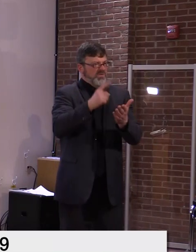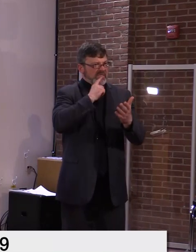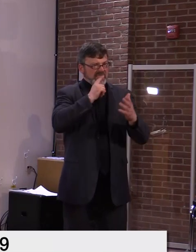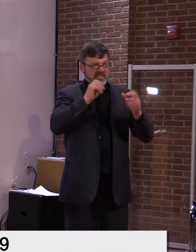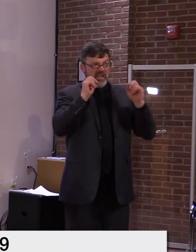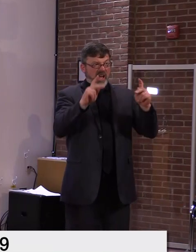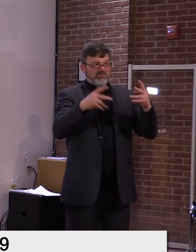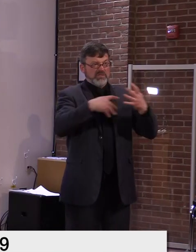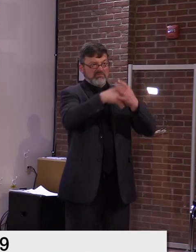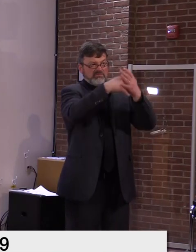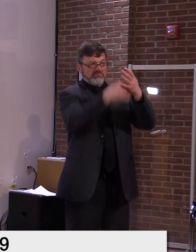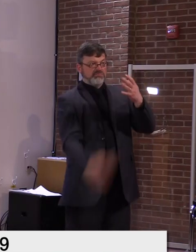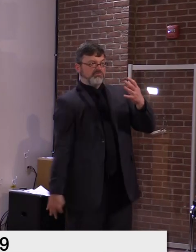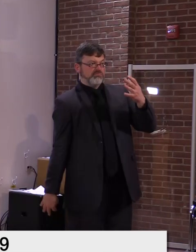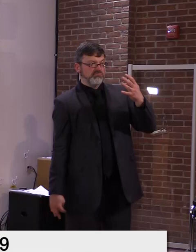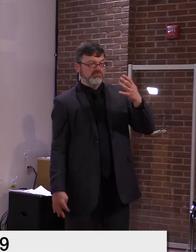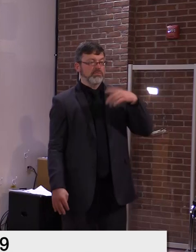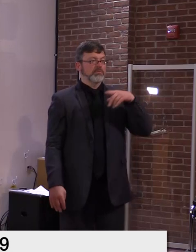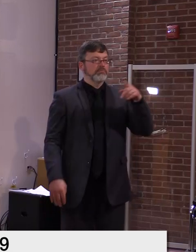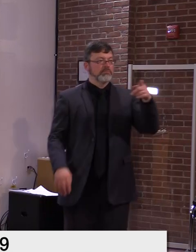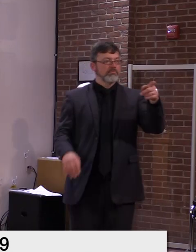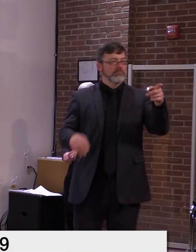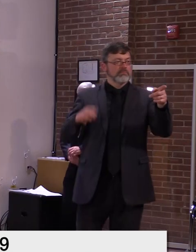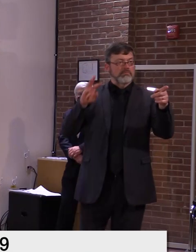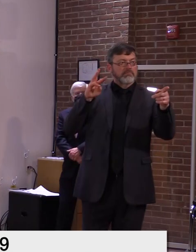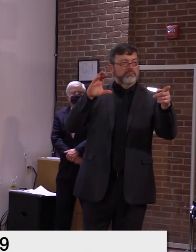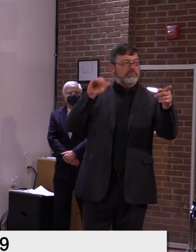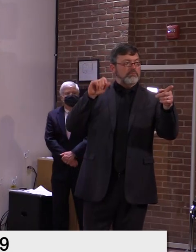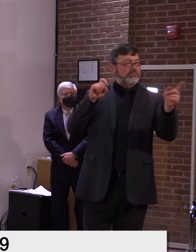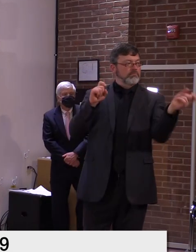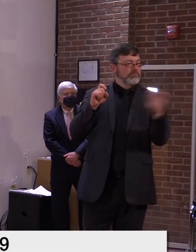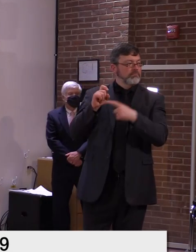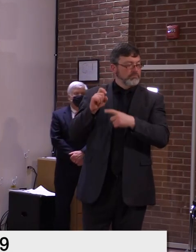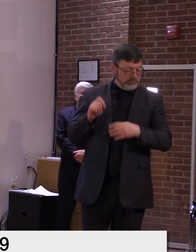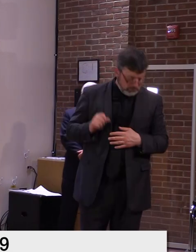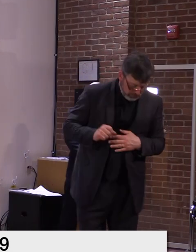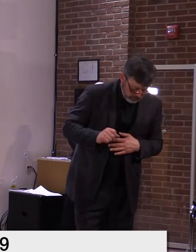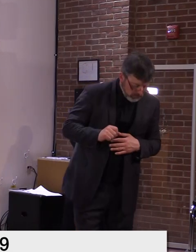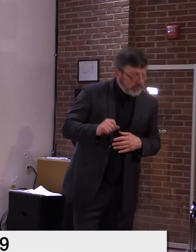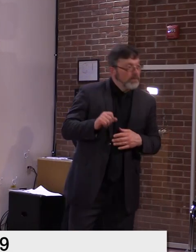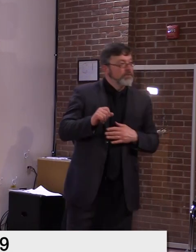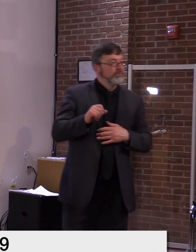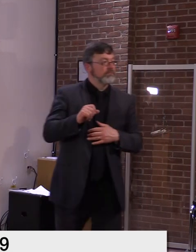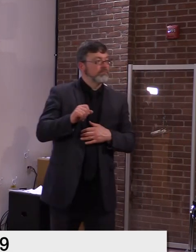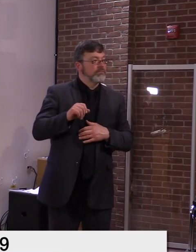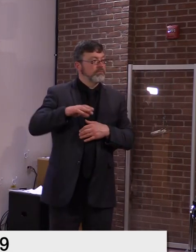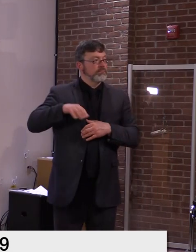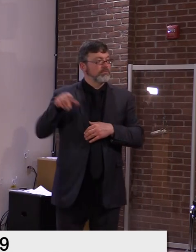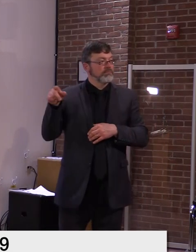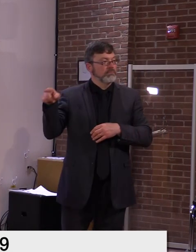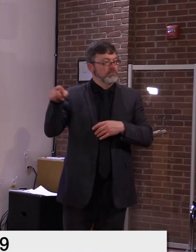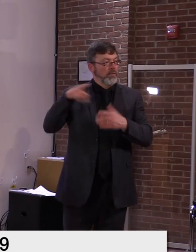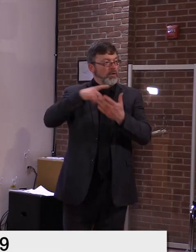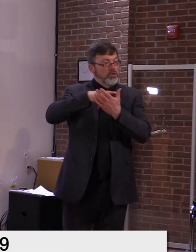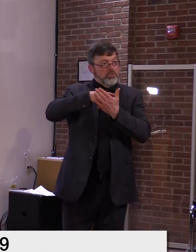this. I have one quick follow-up. Sure. And is this program very COVID-specific and temporary, or can this